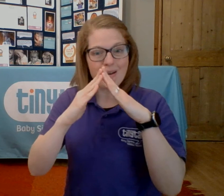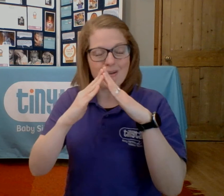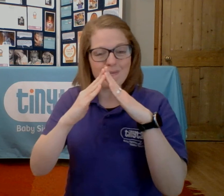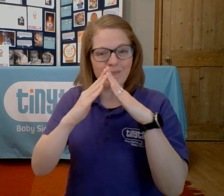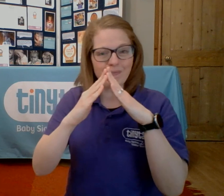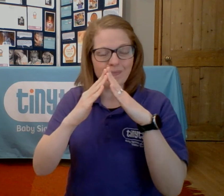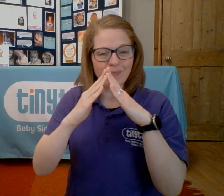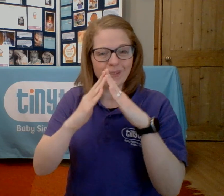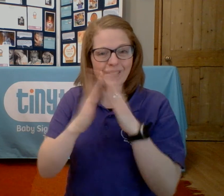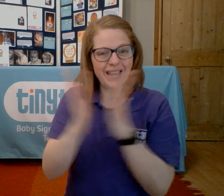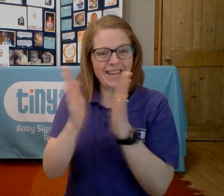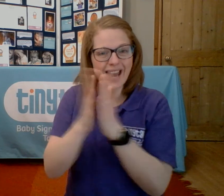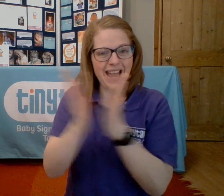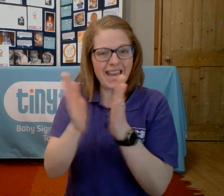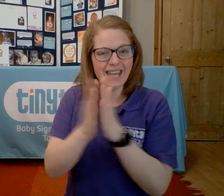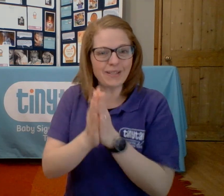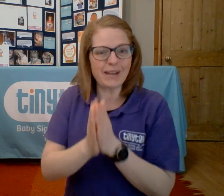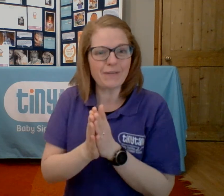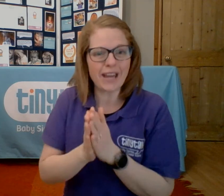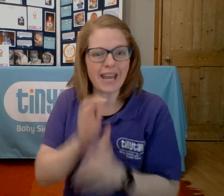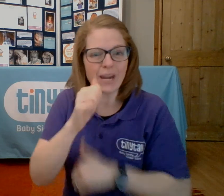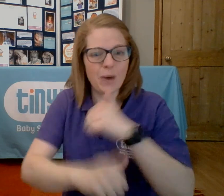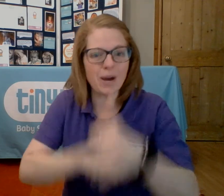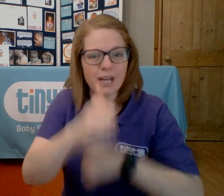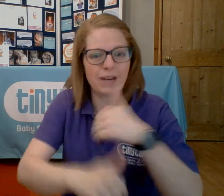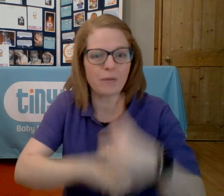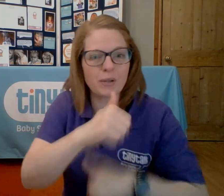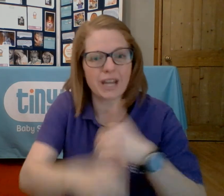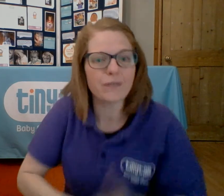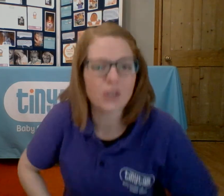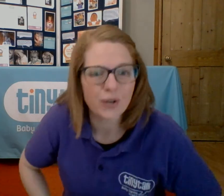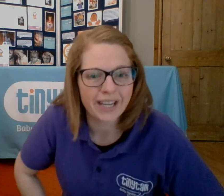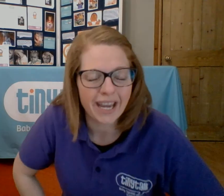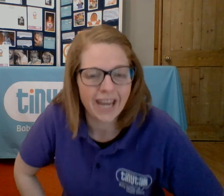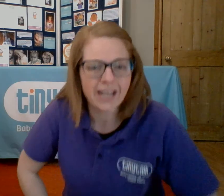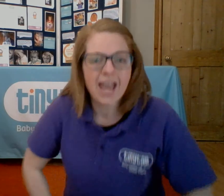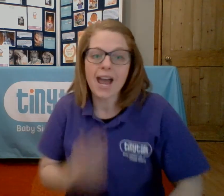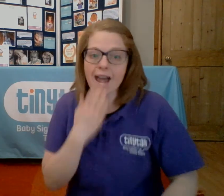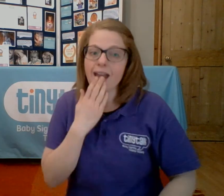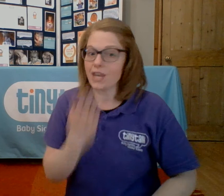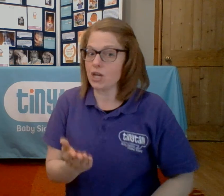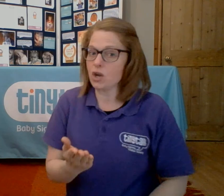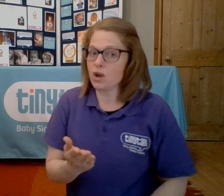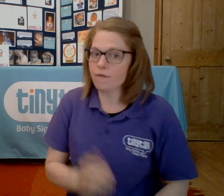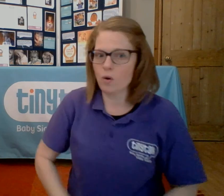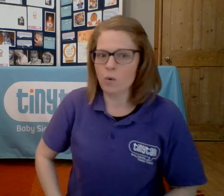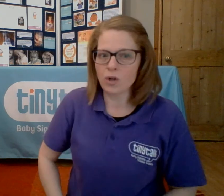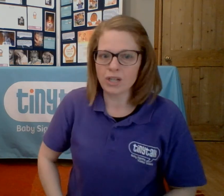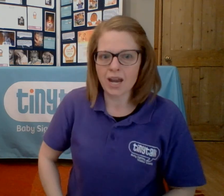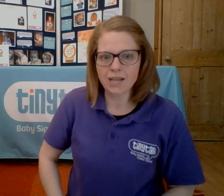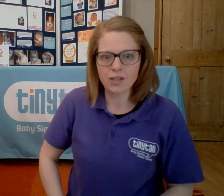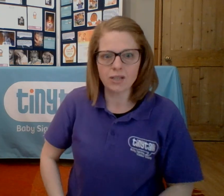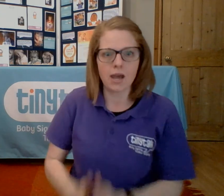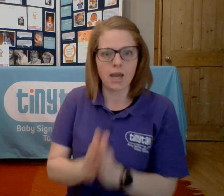home. Okay, yay! That was lovely. Well done, everybody, for joining in. And thank you for watching today's